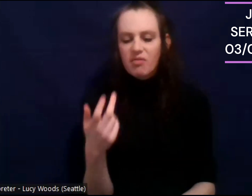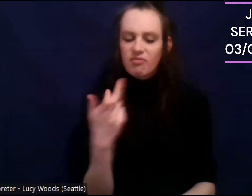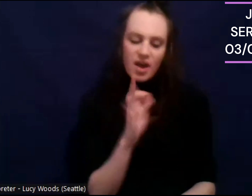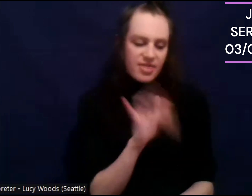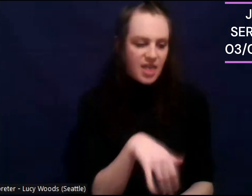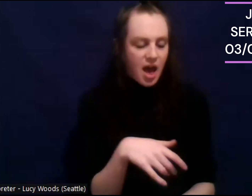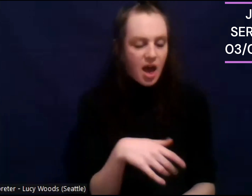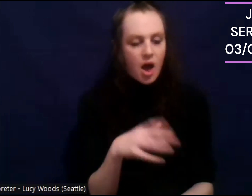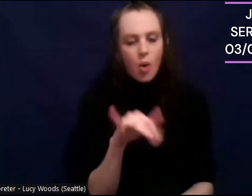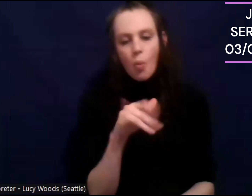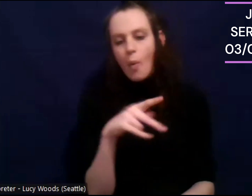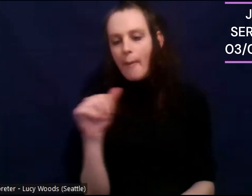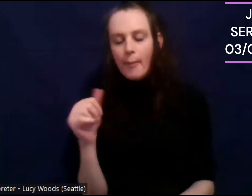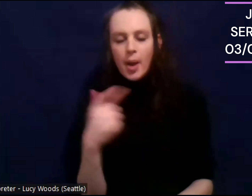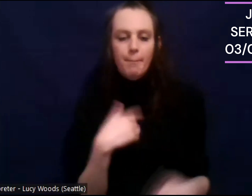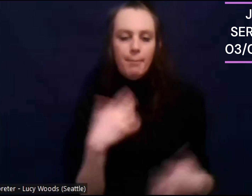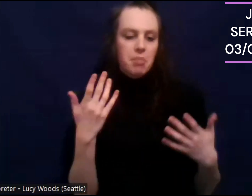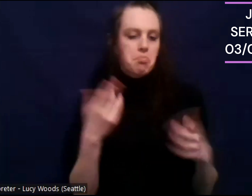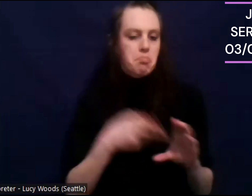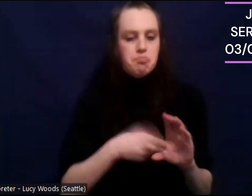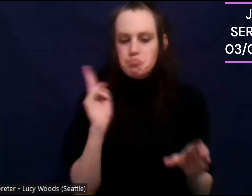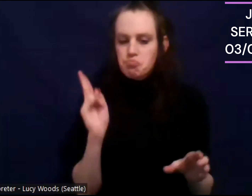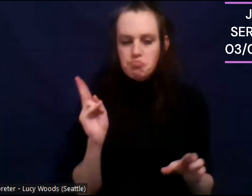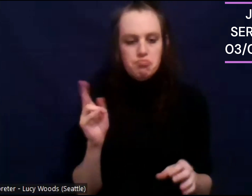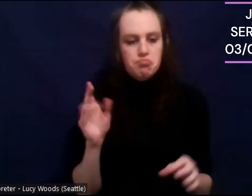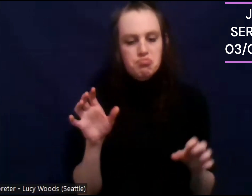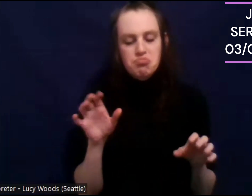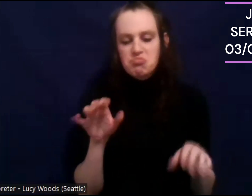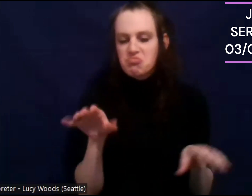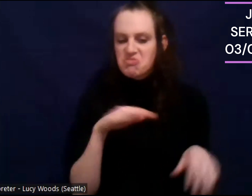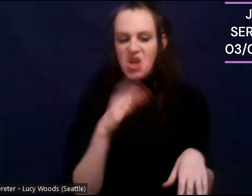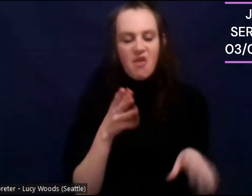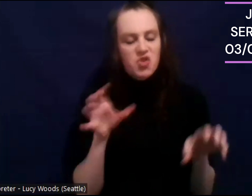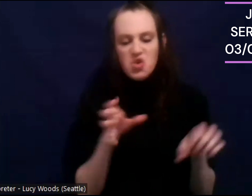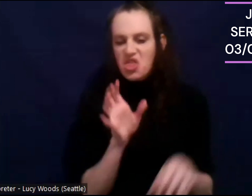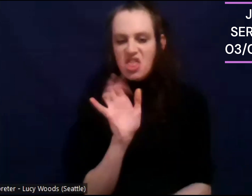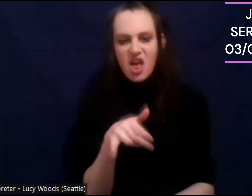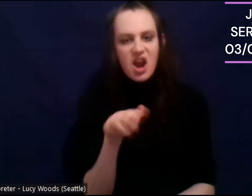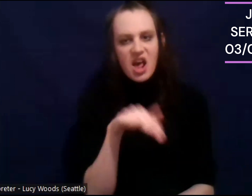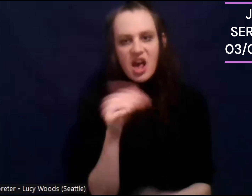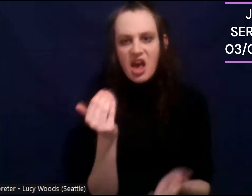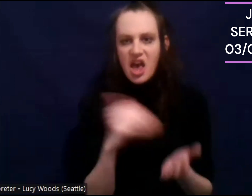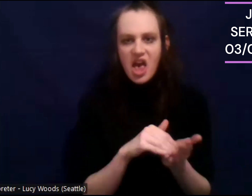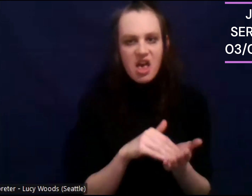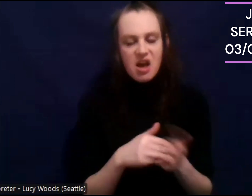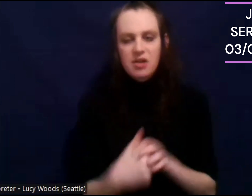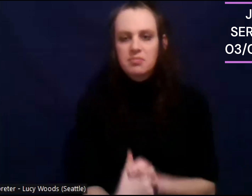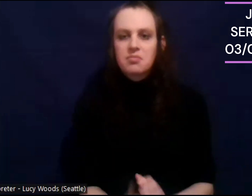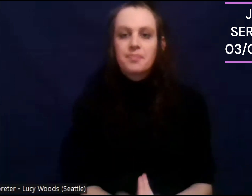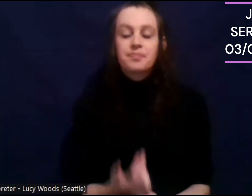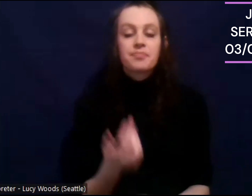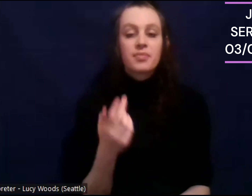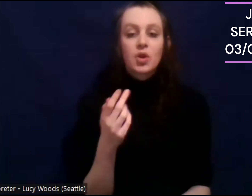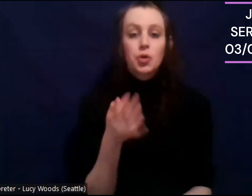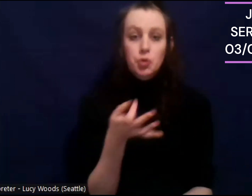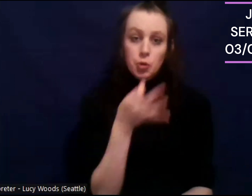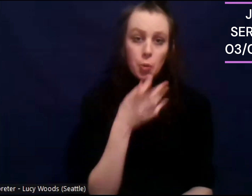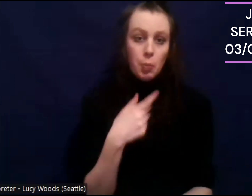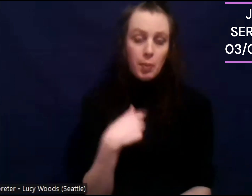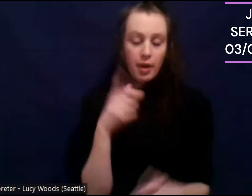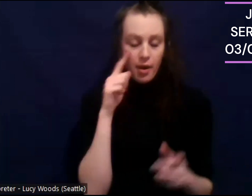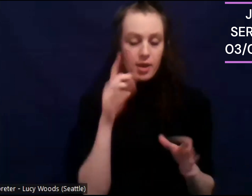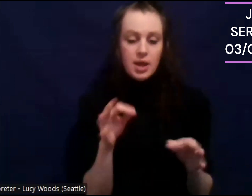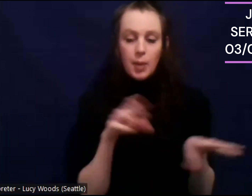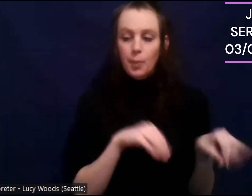I'm never doing this crap again. Like, I'm over it. And, shortly after that, I decided to move up to Virginia to be closer